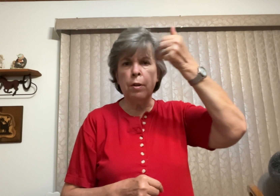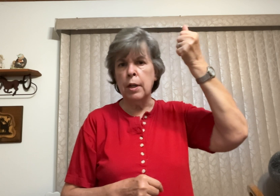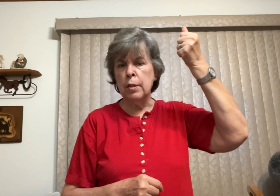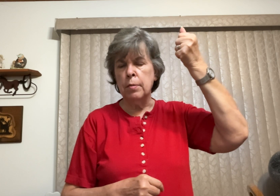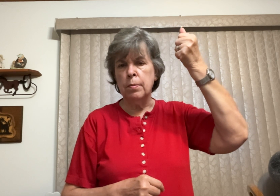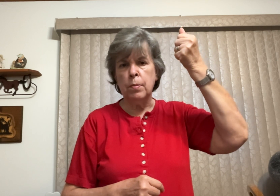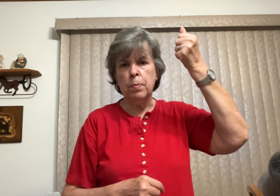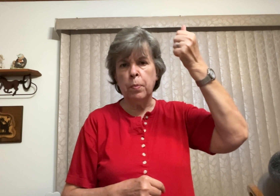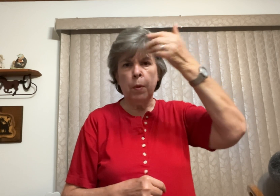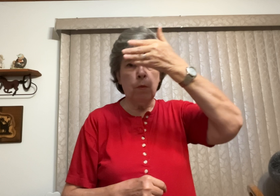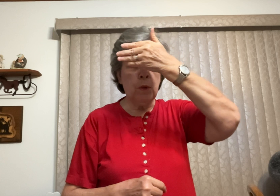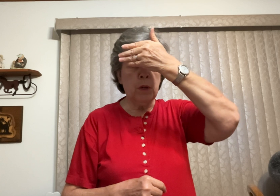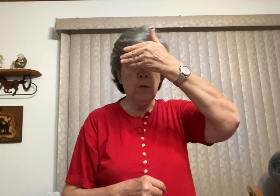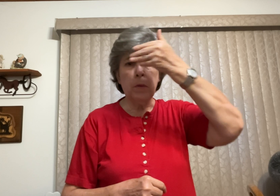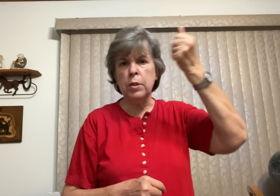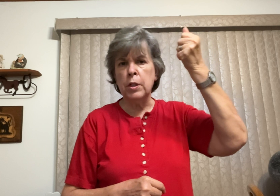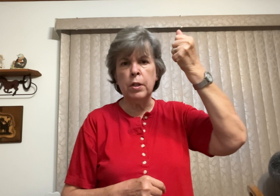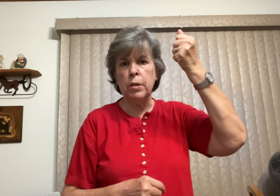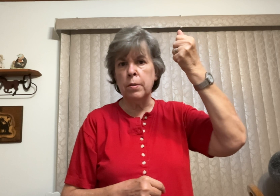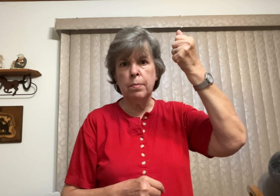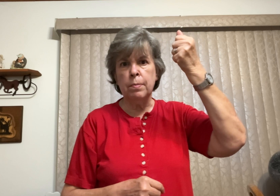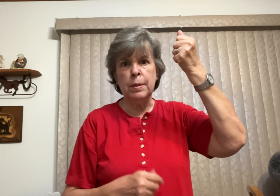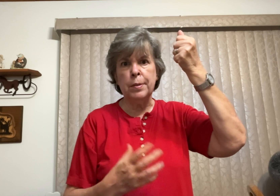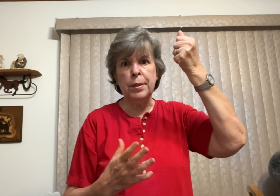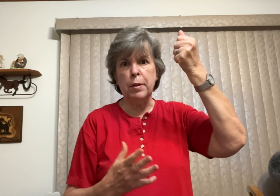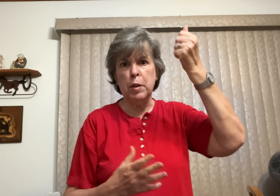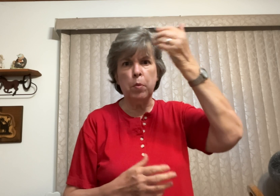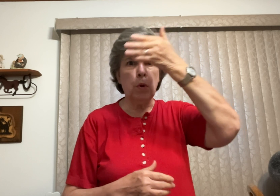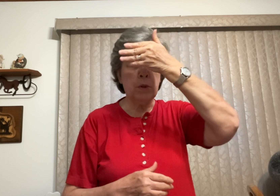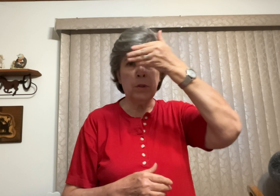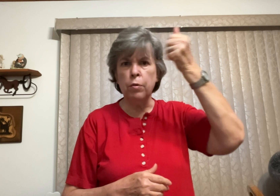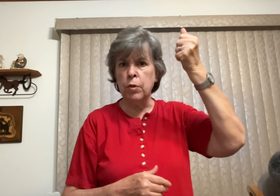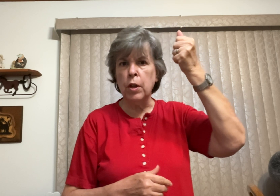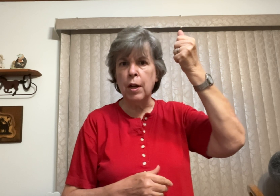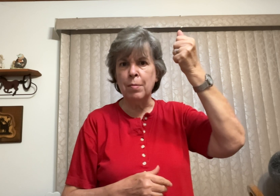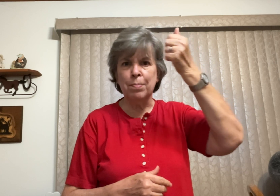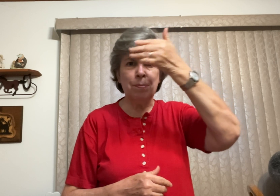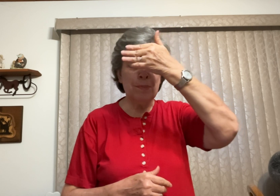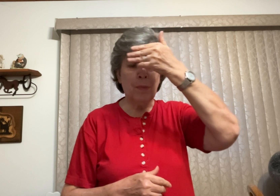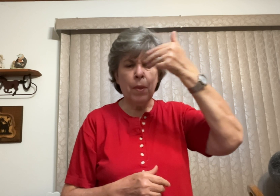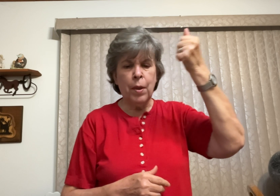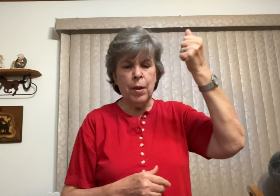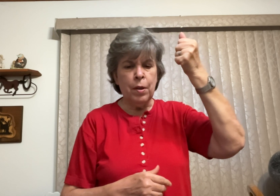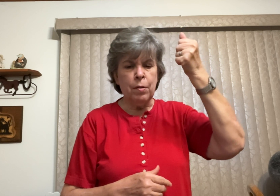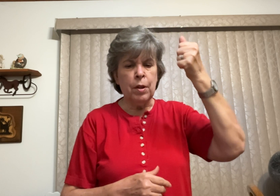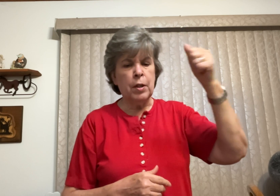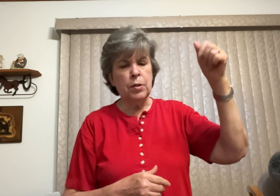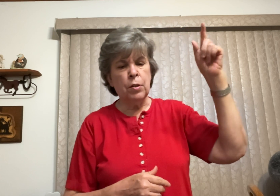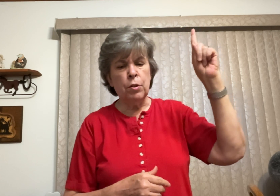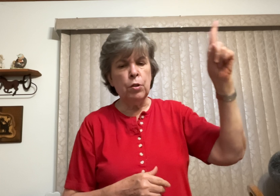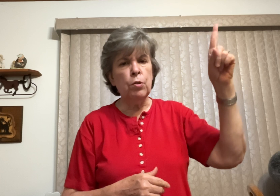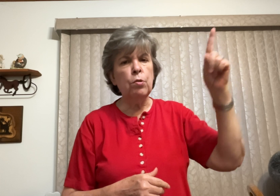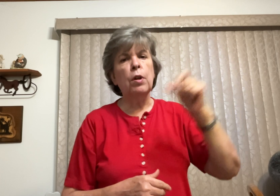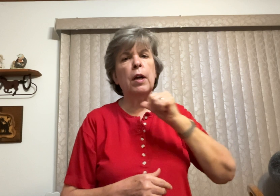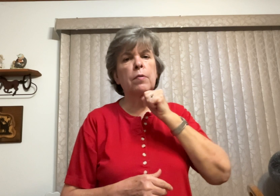head. Whatever was there isn't there anymore, so you forgot. Okay, so you have